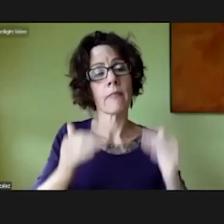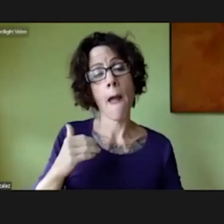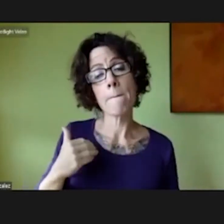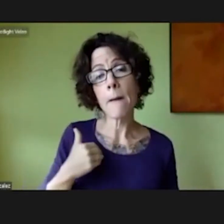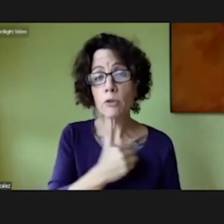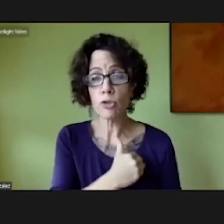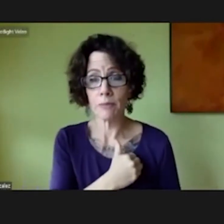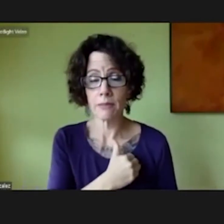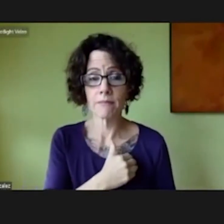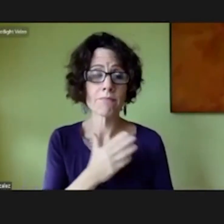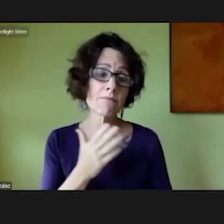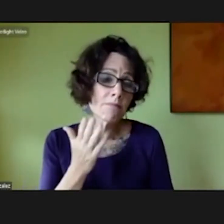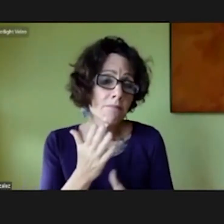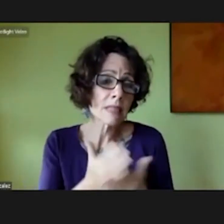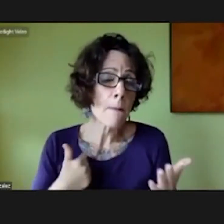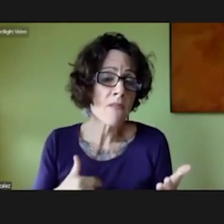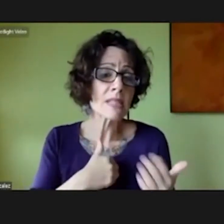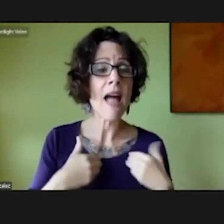your debt must be listed.